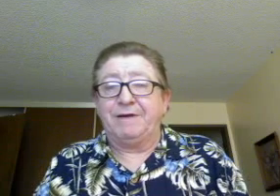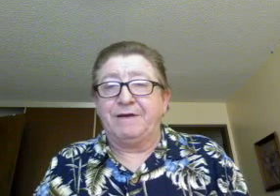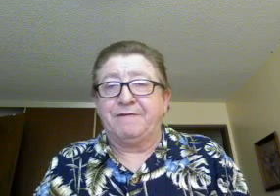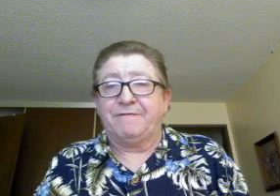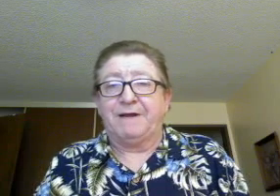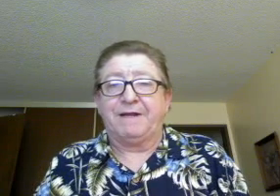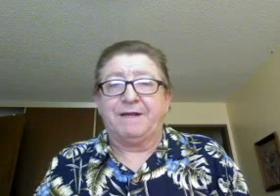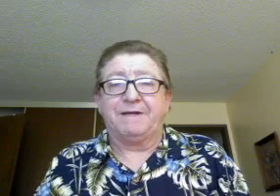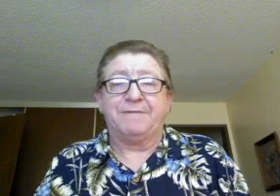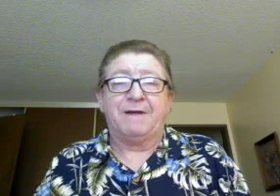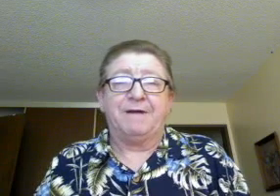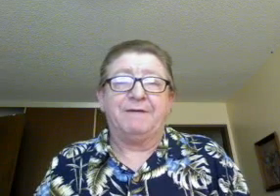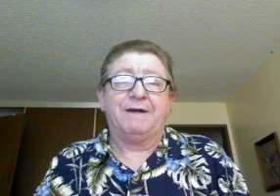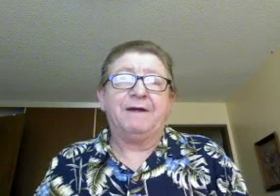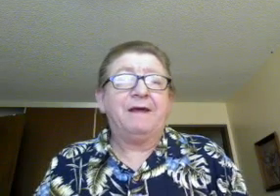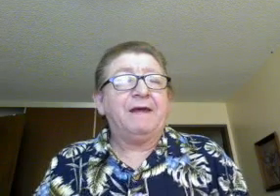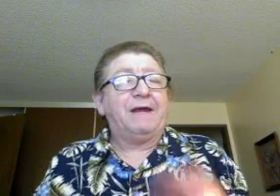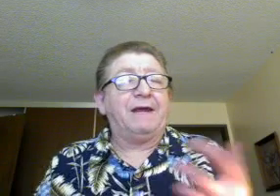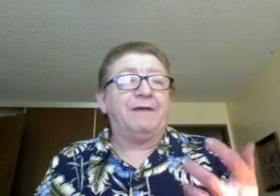Iberians finally kicked them out. Anyway,